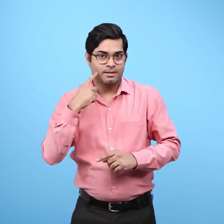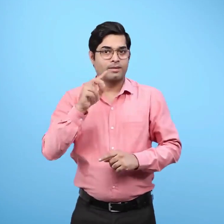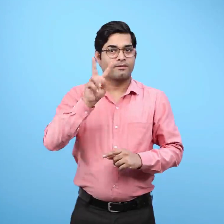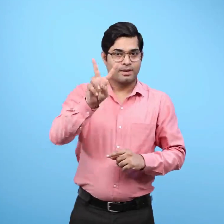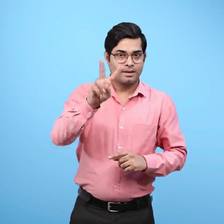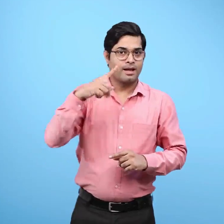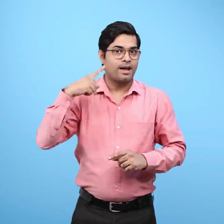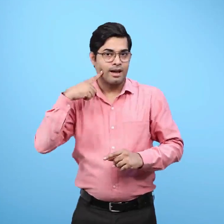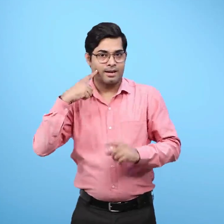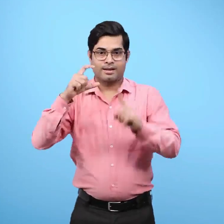divider.